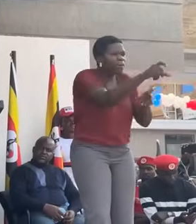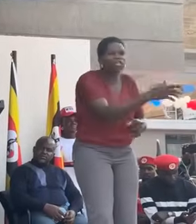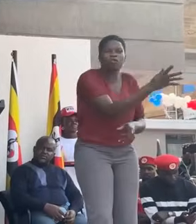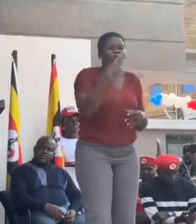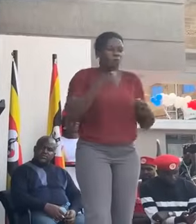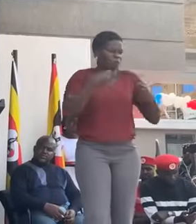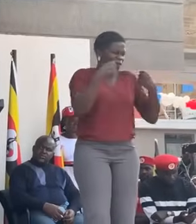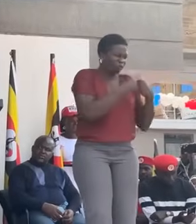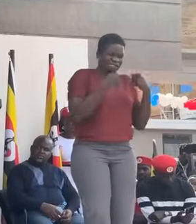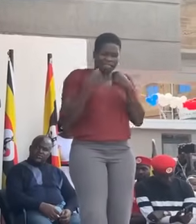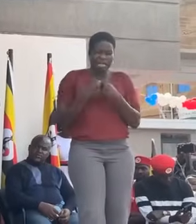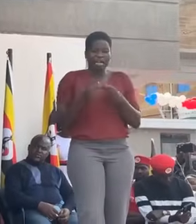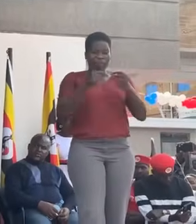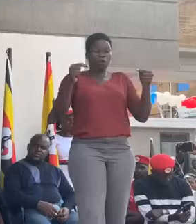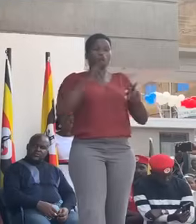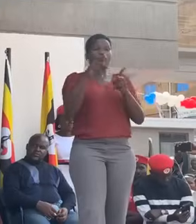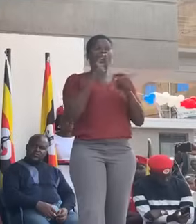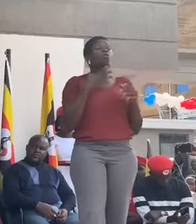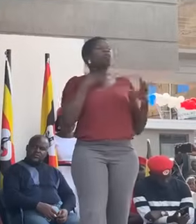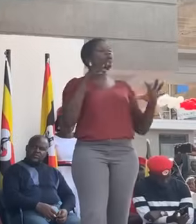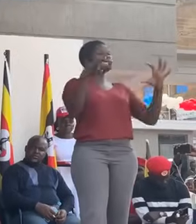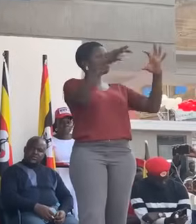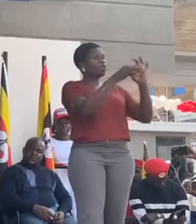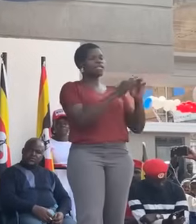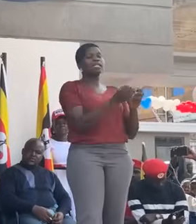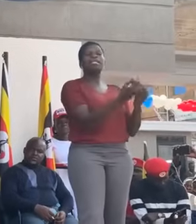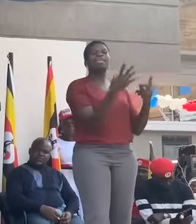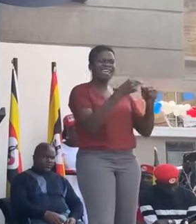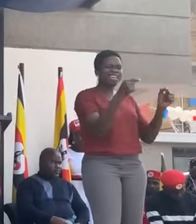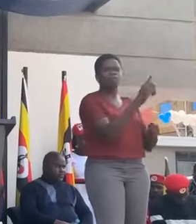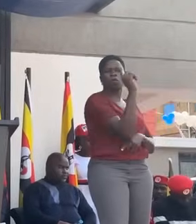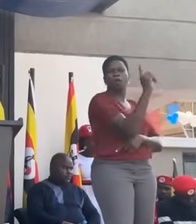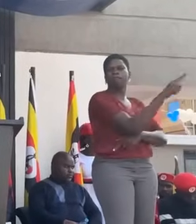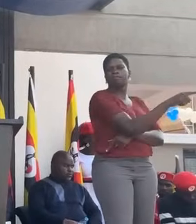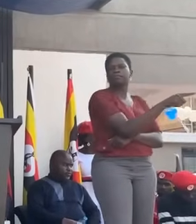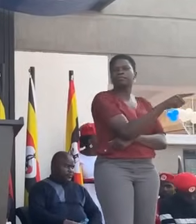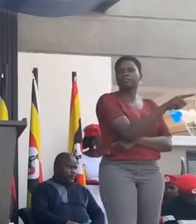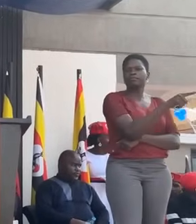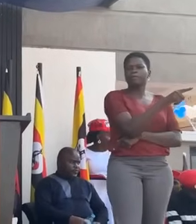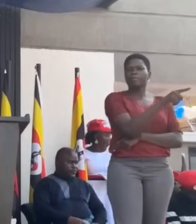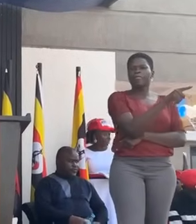alwanyisa abalwanira eddembe okwatagana ye mulabe number one